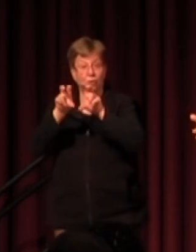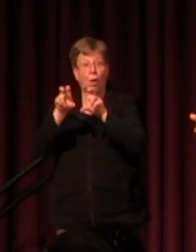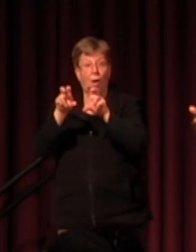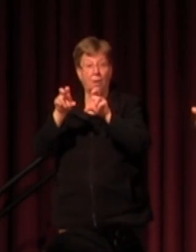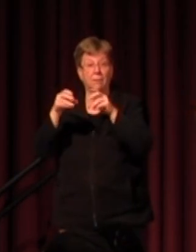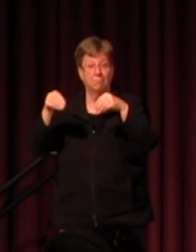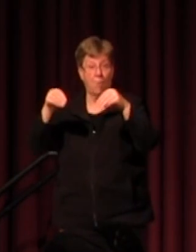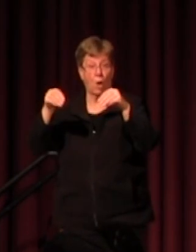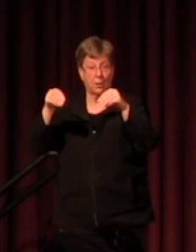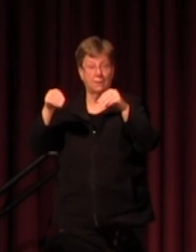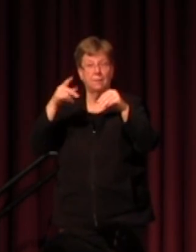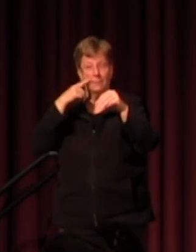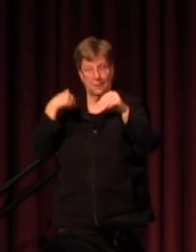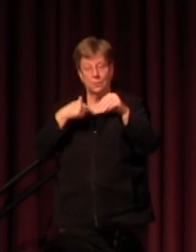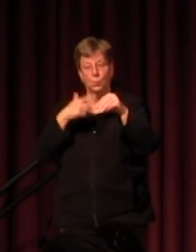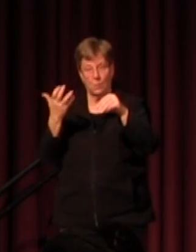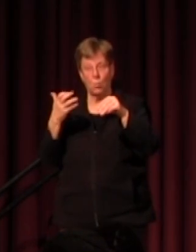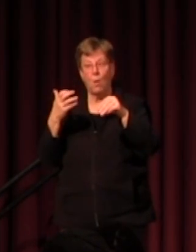wanted to grow,